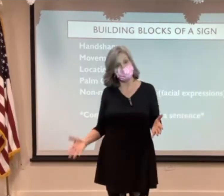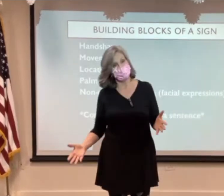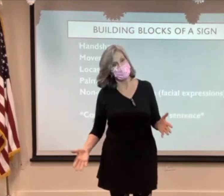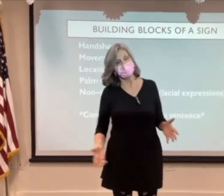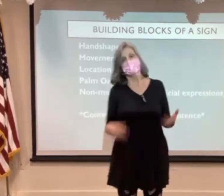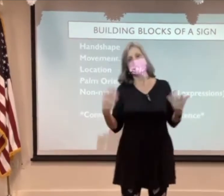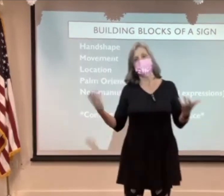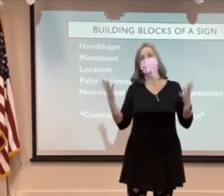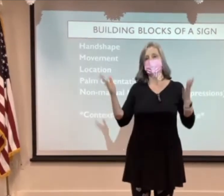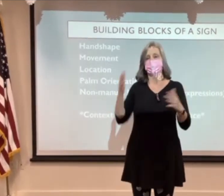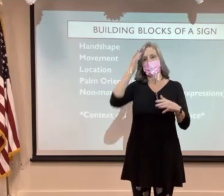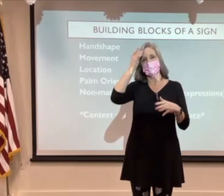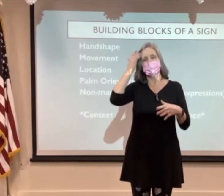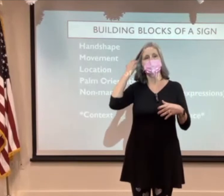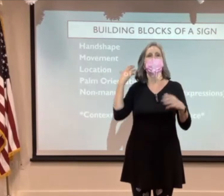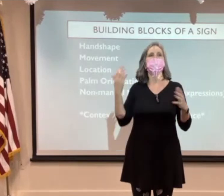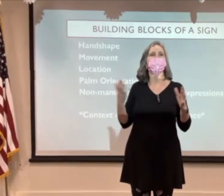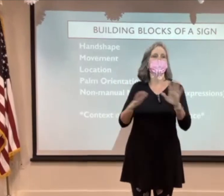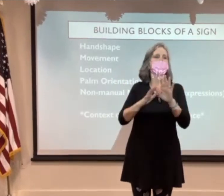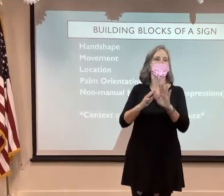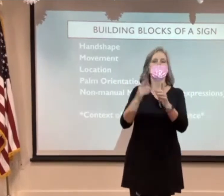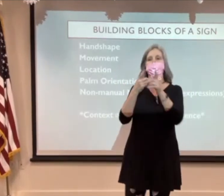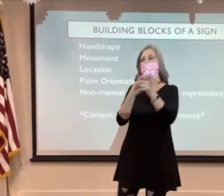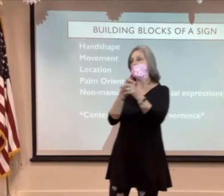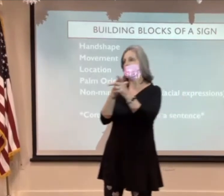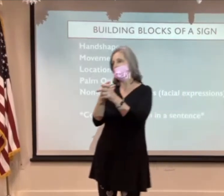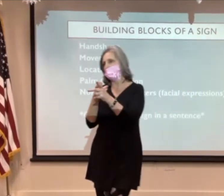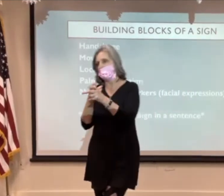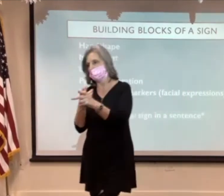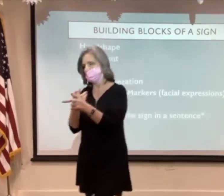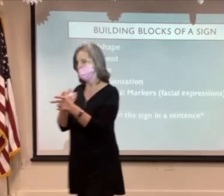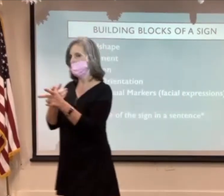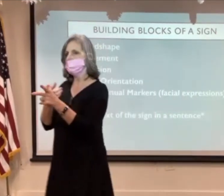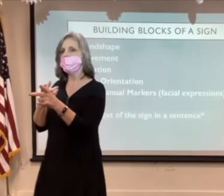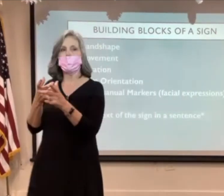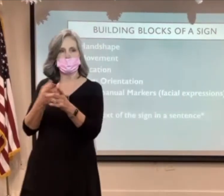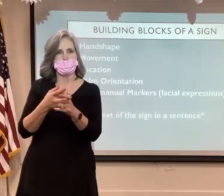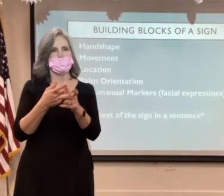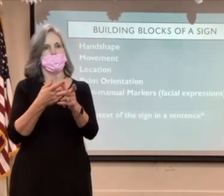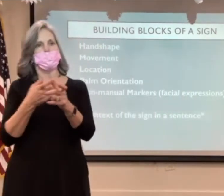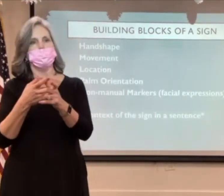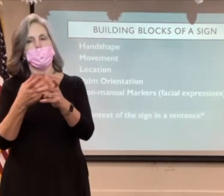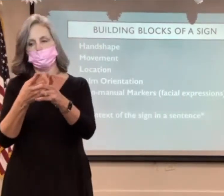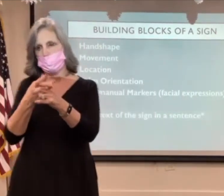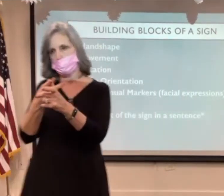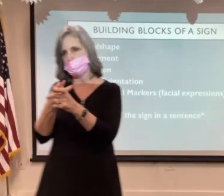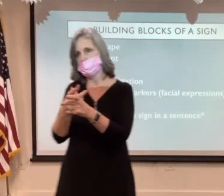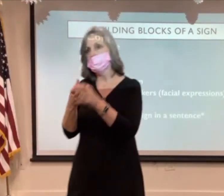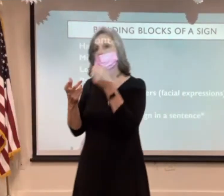sentence. If I asked you to tell me what the meaning of run was in English, R-U-N, run. It